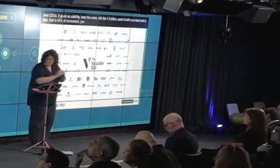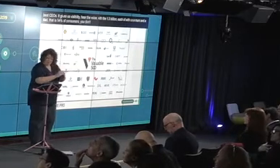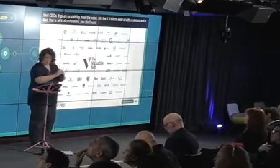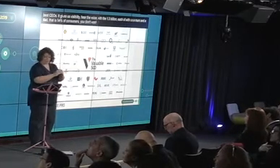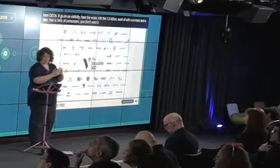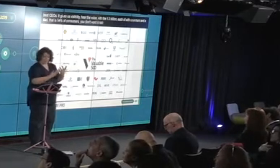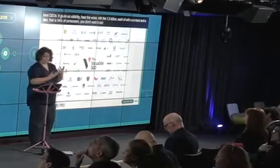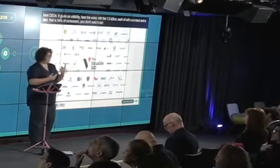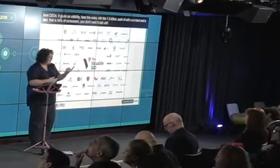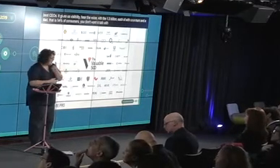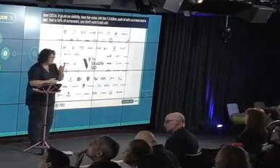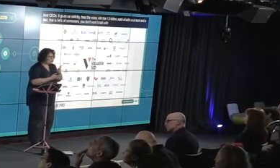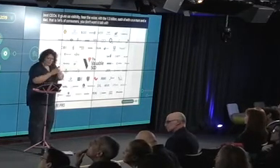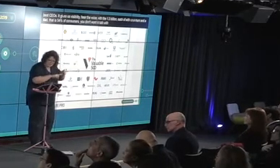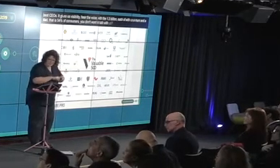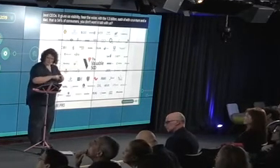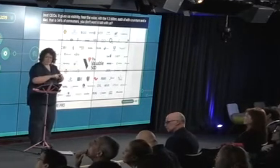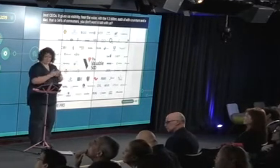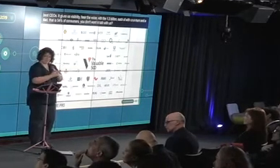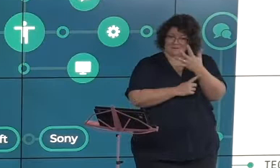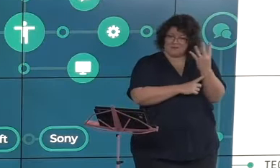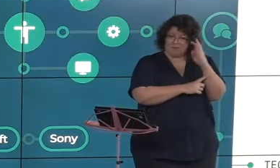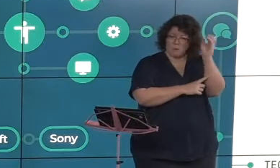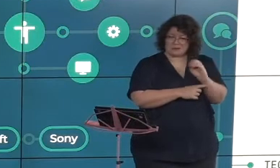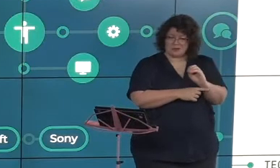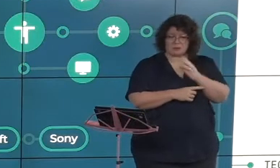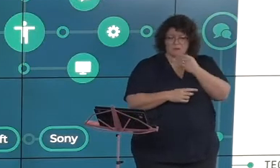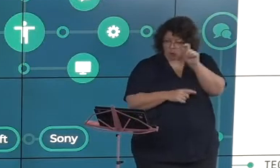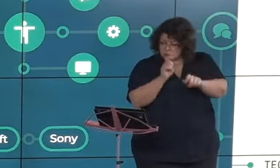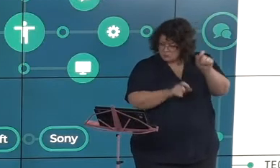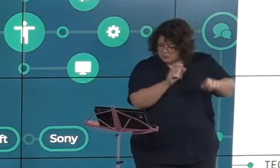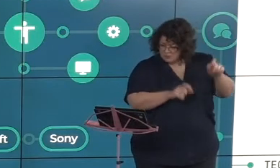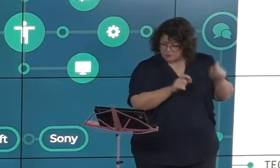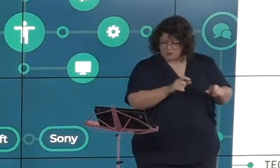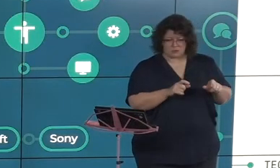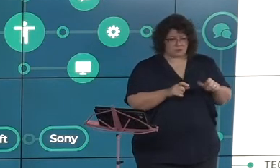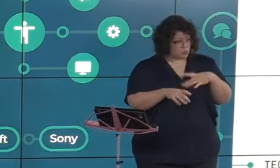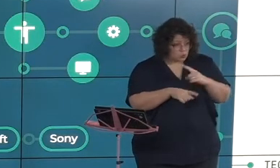disability content into their program. They didn't do that because it was worthy, because they're consumers.